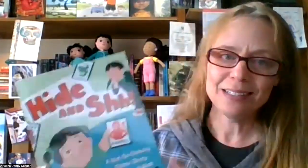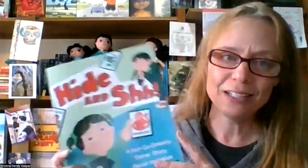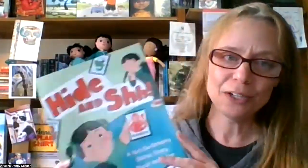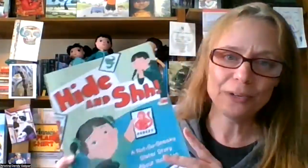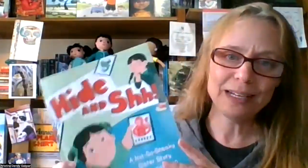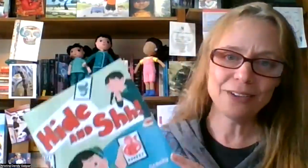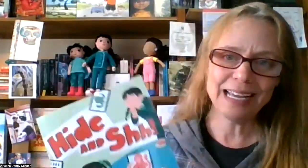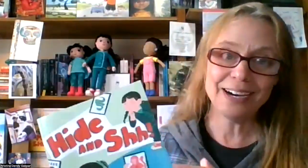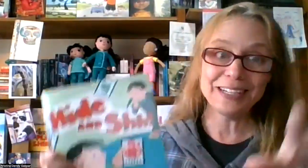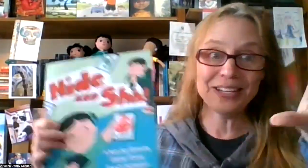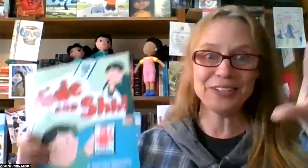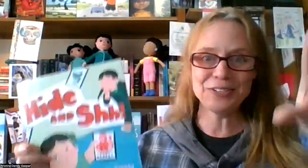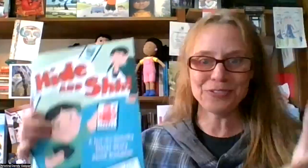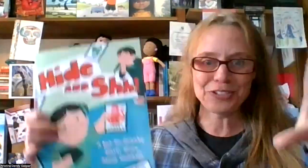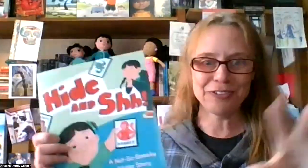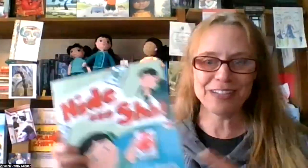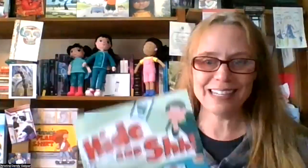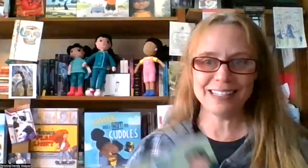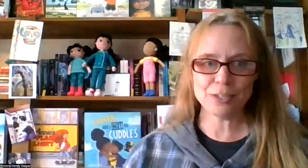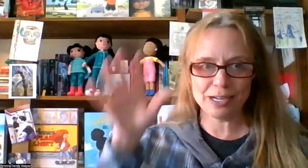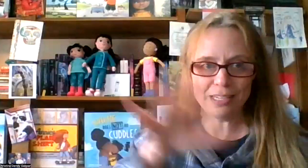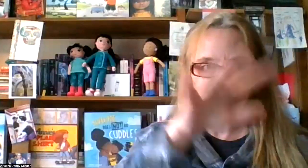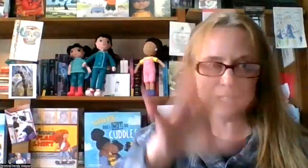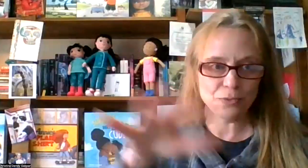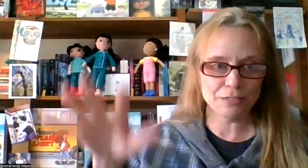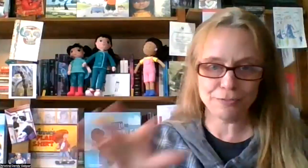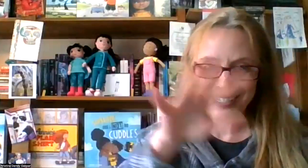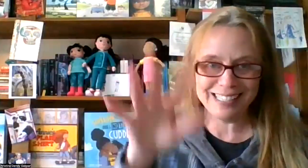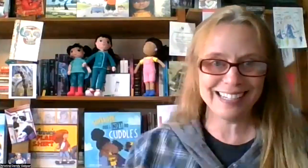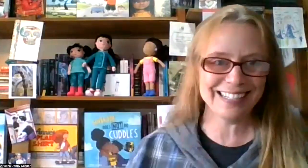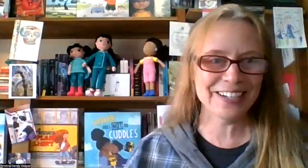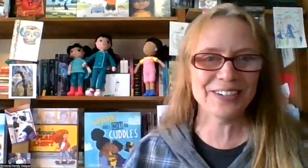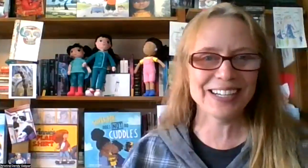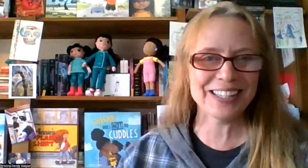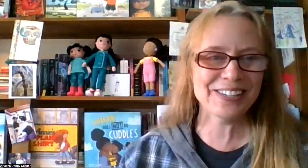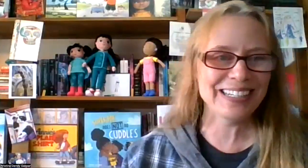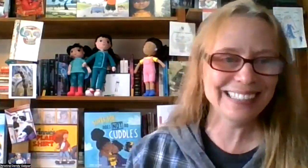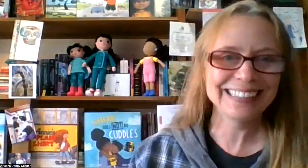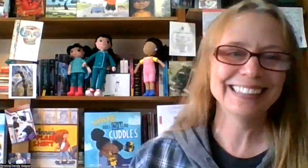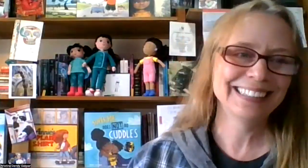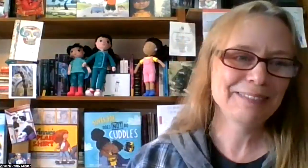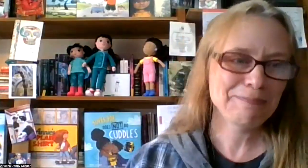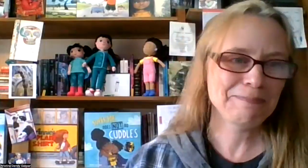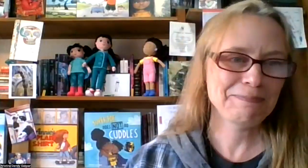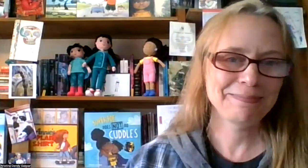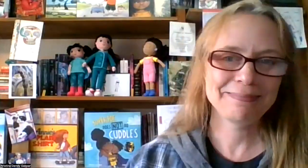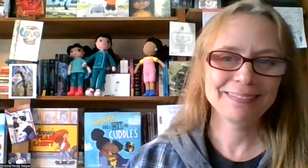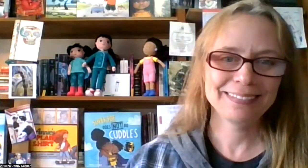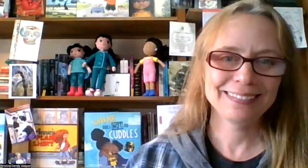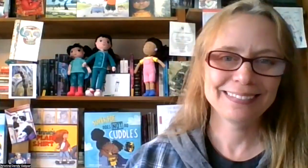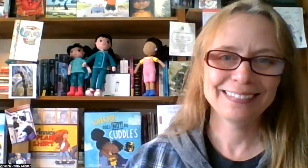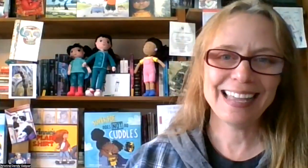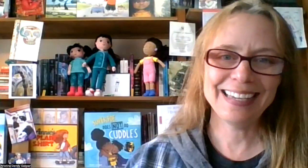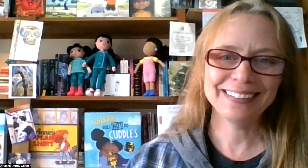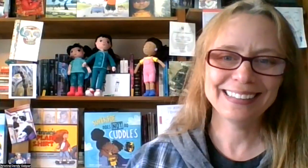becomes to read out loud and to do virtual events like this, where I see all these wonderful faces dancing across the screen. Thank you so